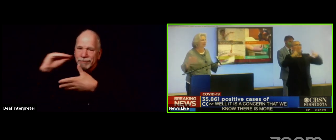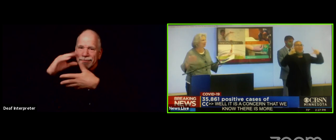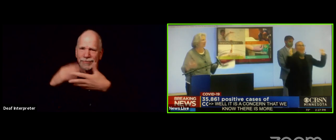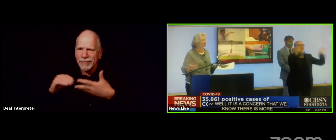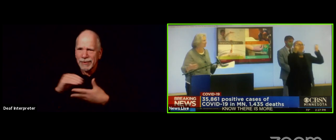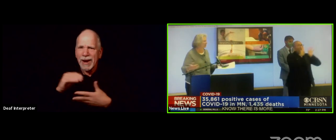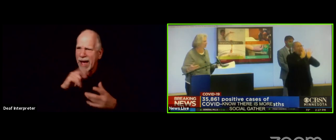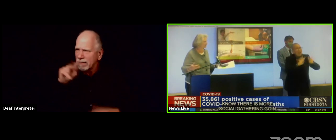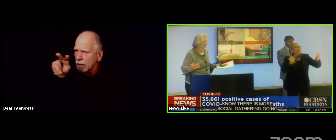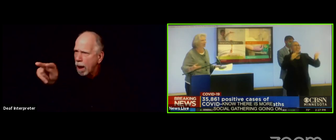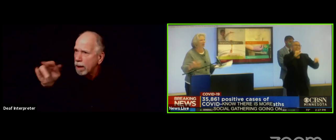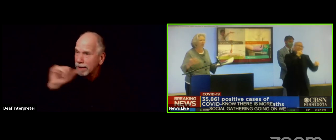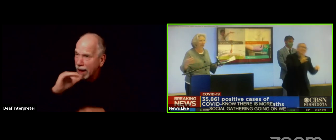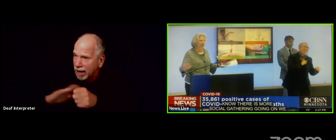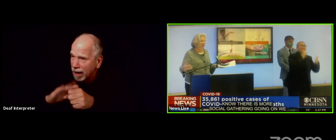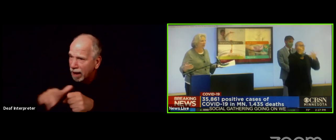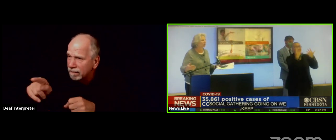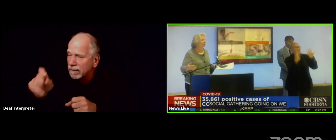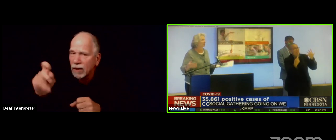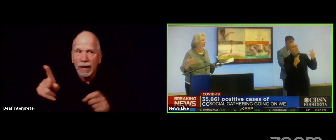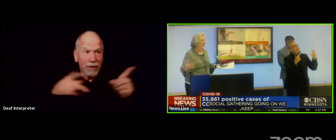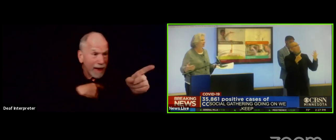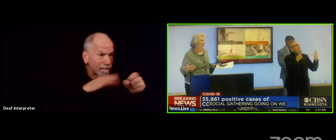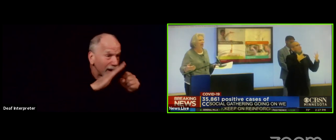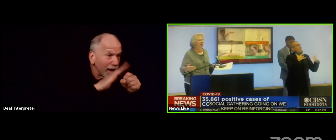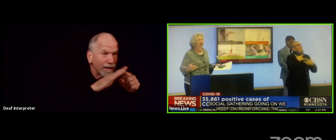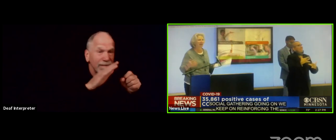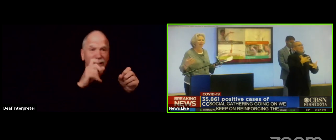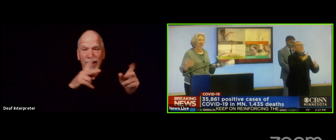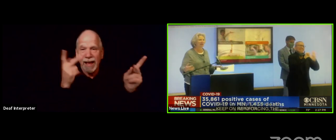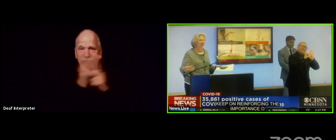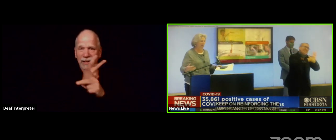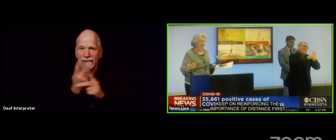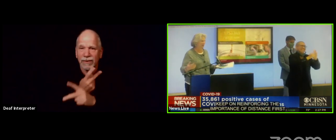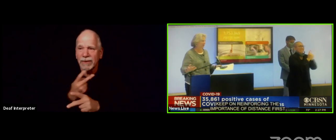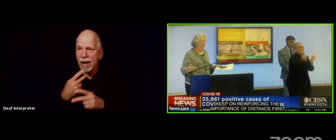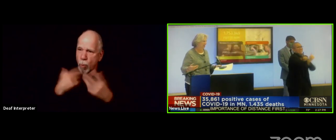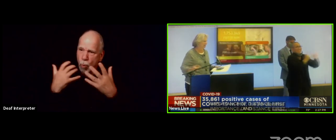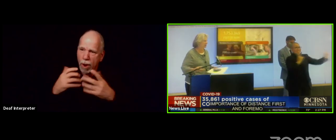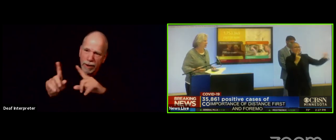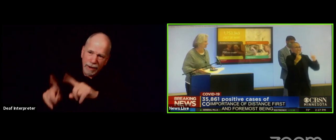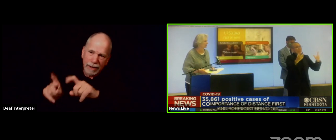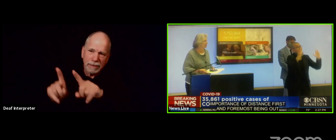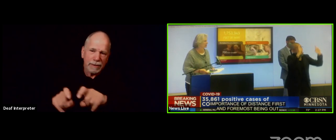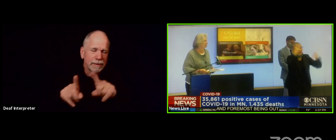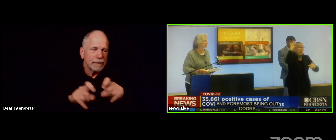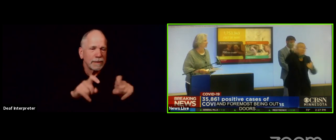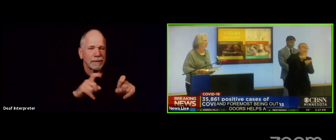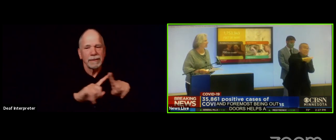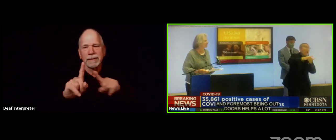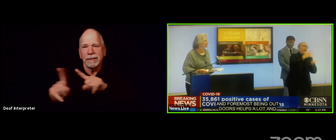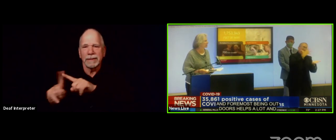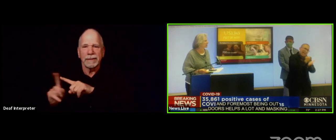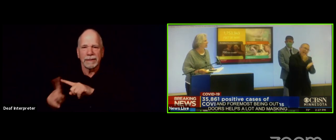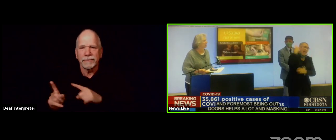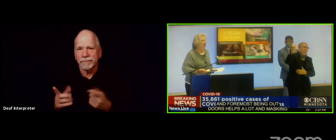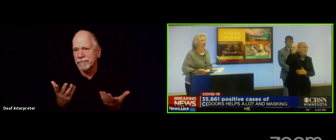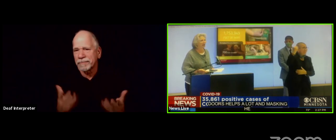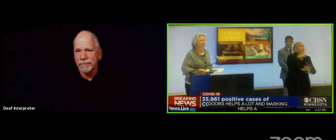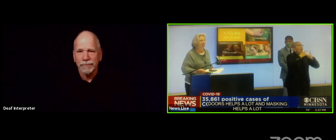distance first and foremost. Being outdoors helps a lot, and masking helps a lot. But yes, we certainly have seen